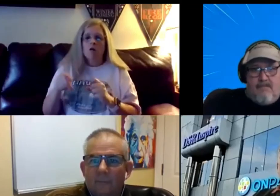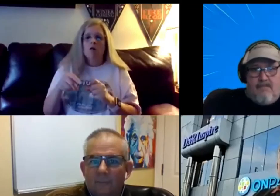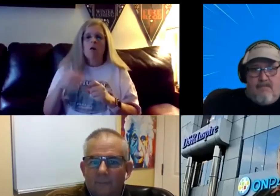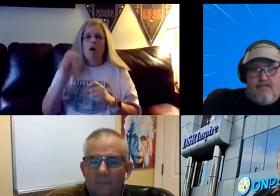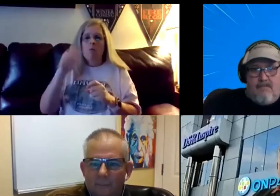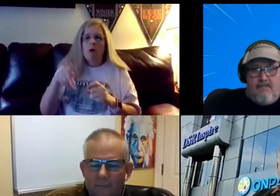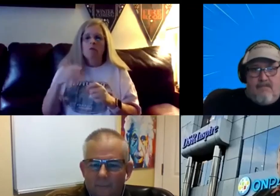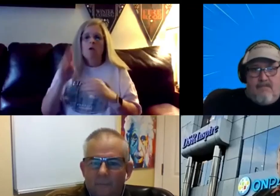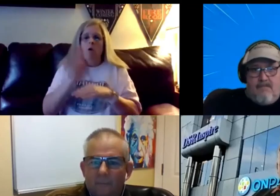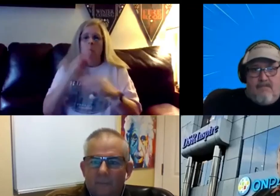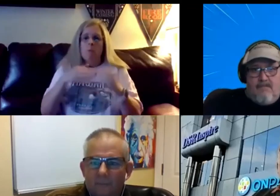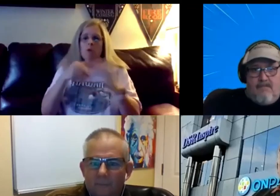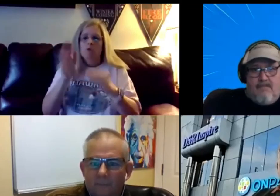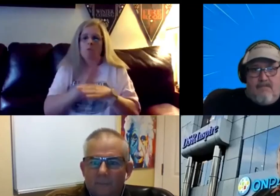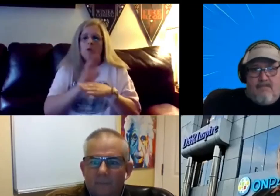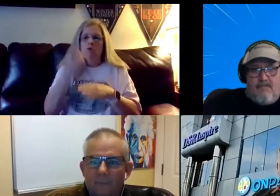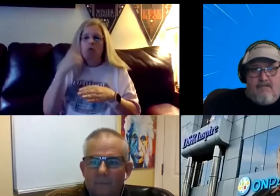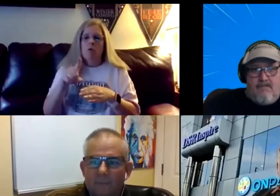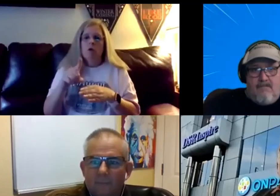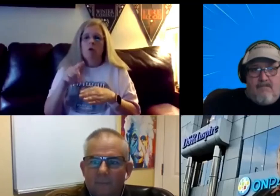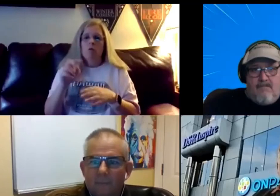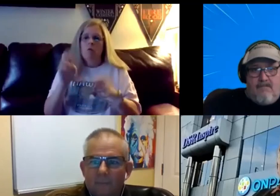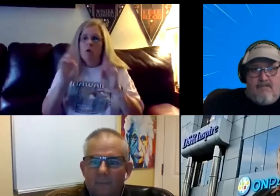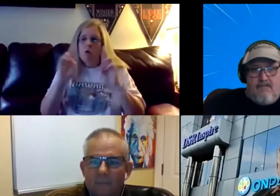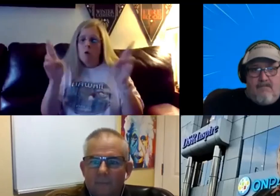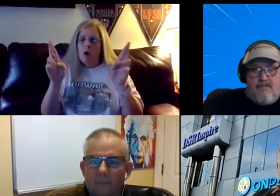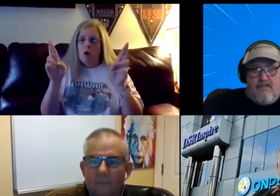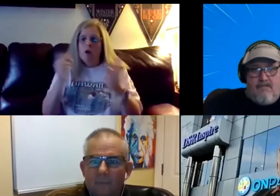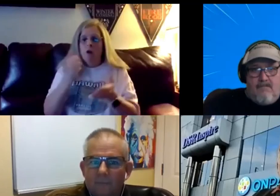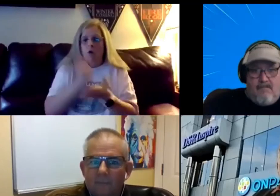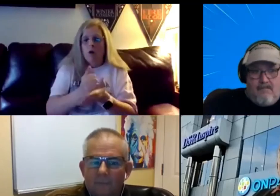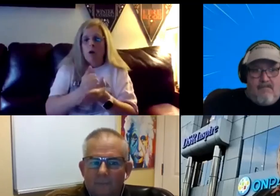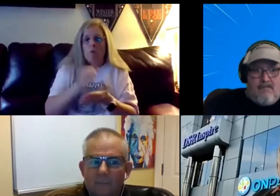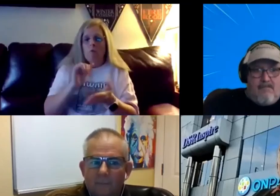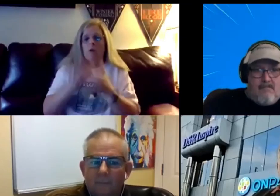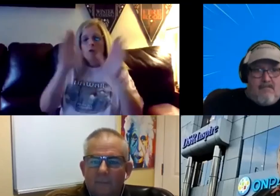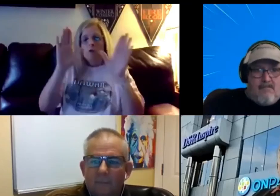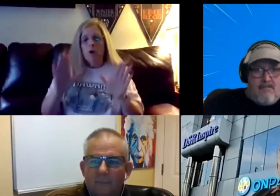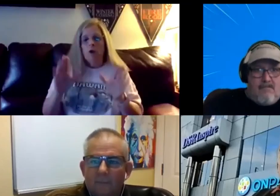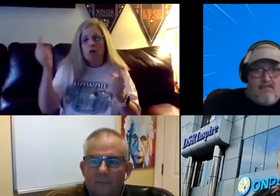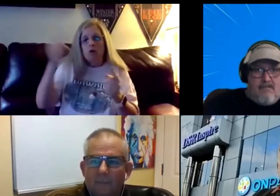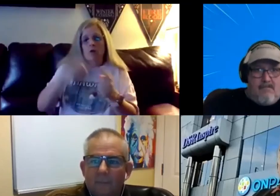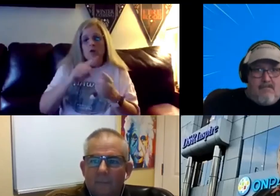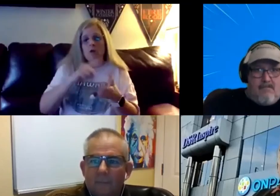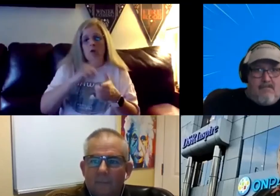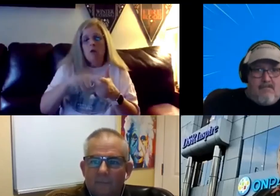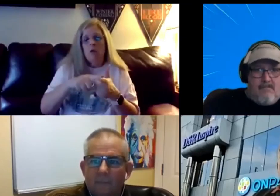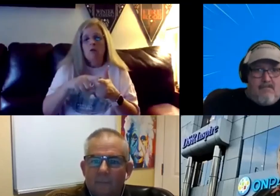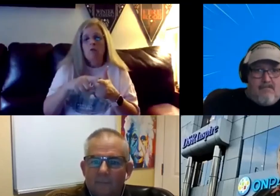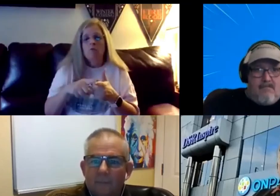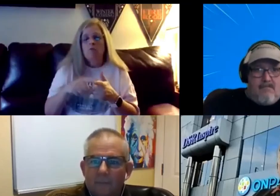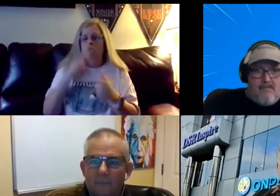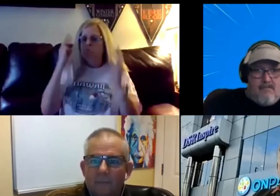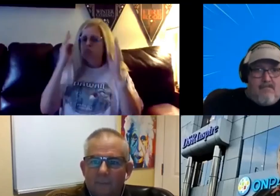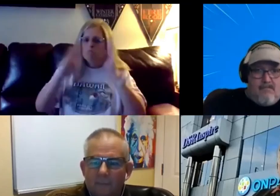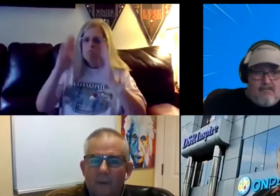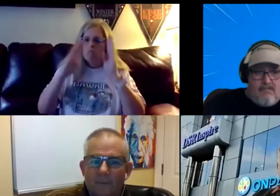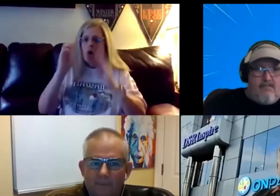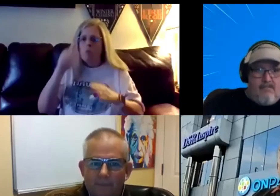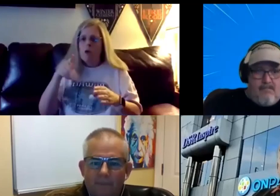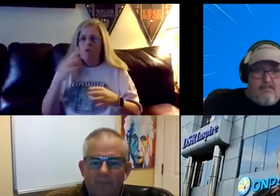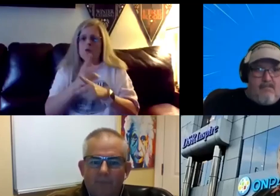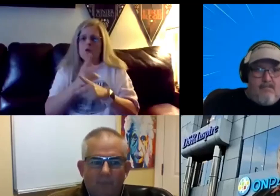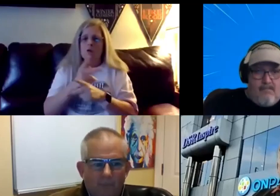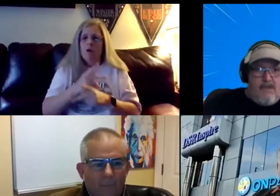business for you. And when you're ready and you can help, that's great. But until then, don't worry about it. Onpassive is gonna take care of it. Marty, go